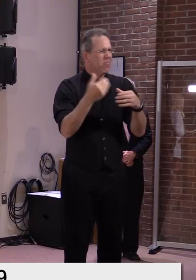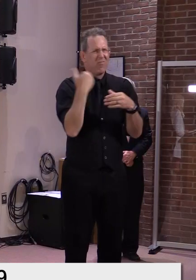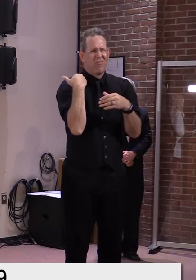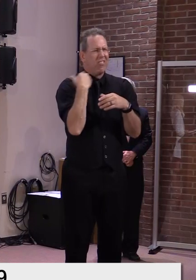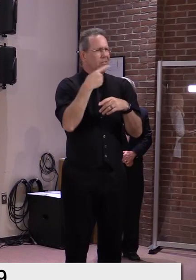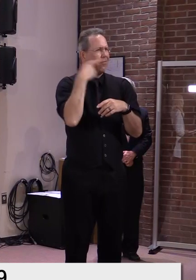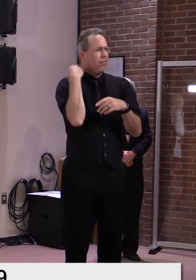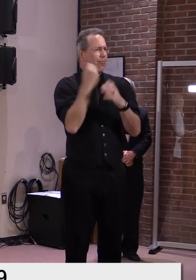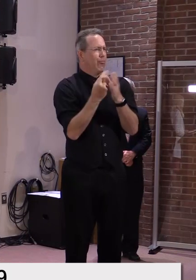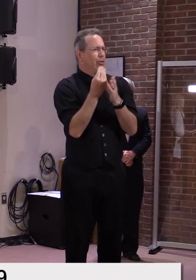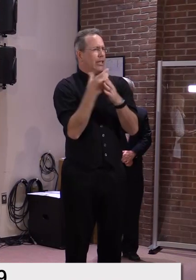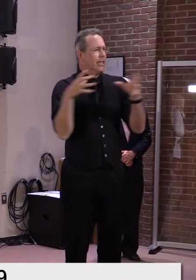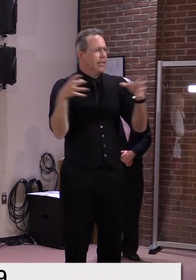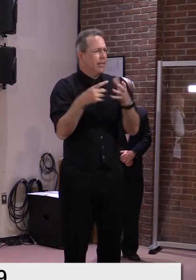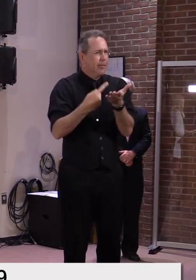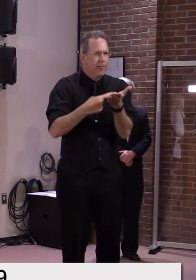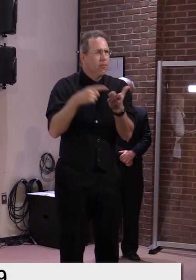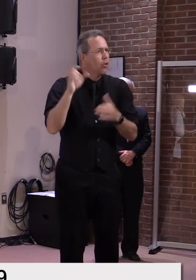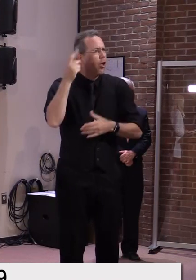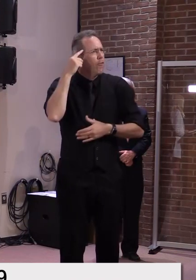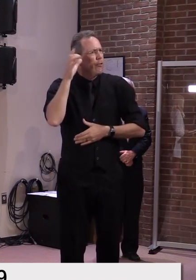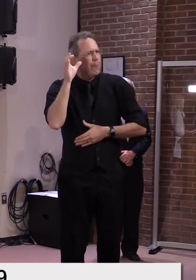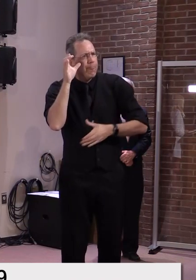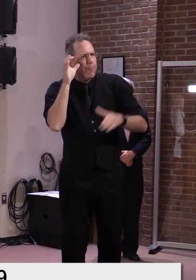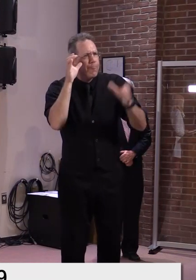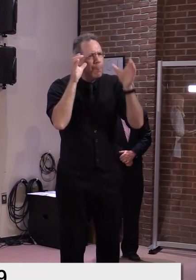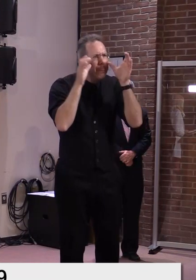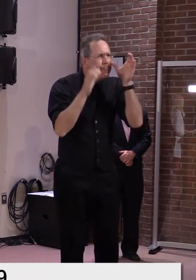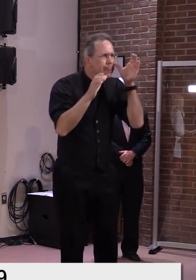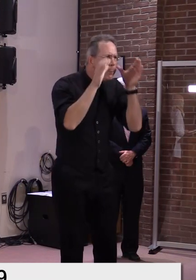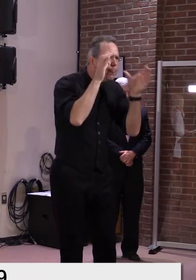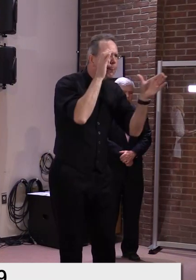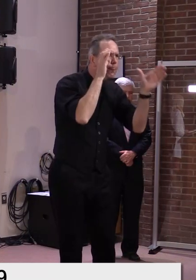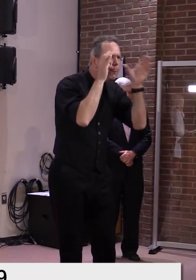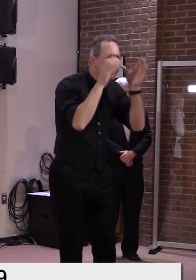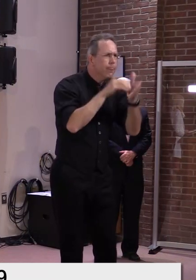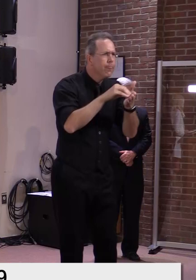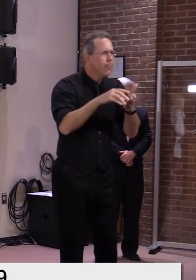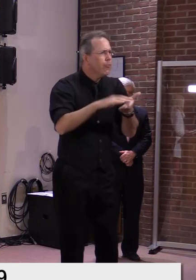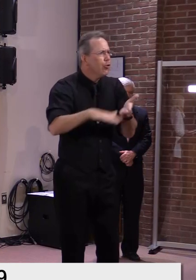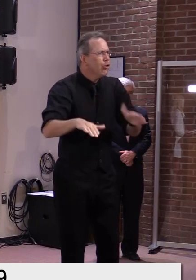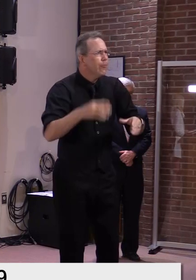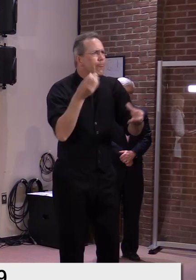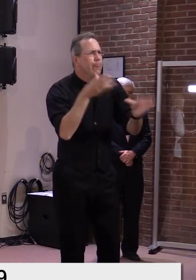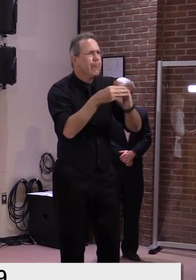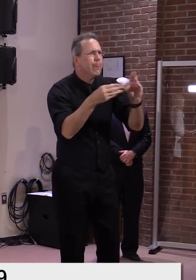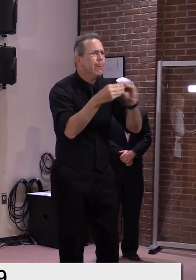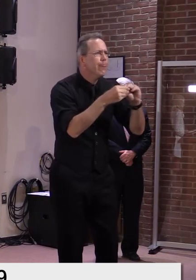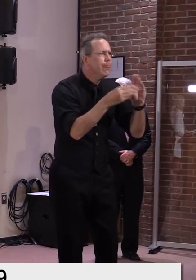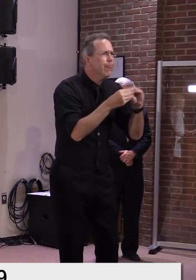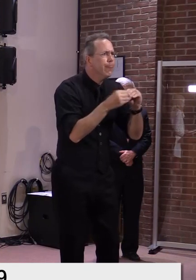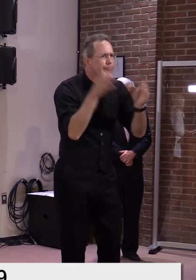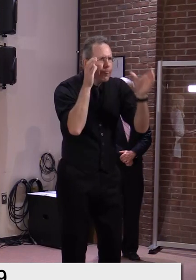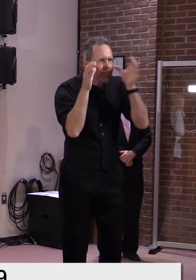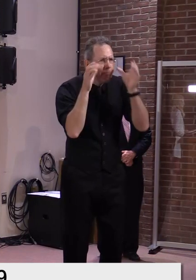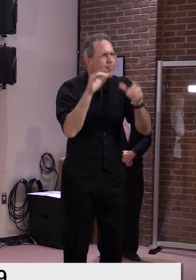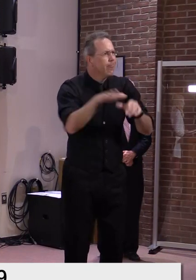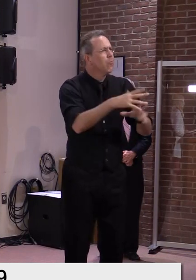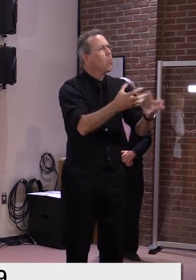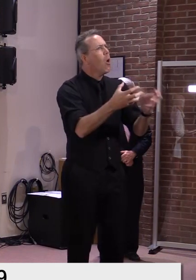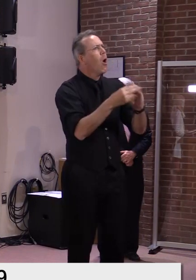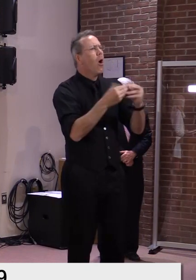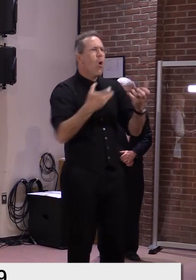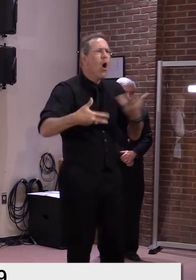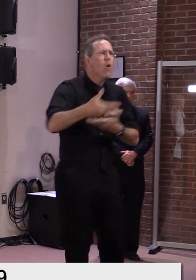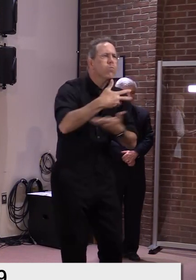need. They want to focus on socializing again. They miss that feeling of unity they get from riding bikes together,